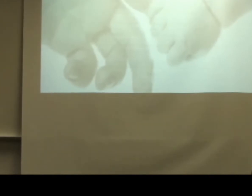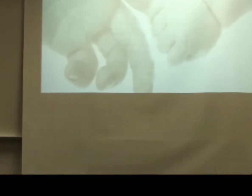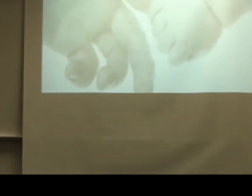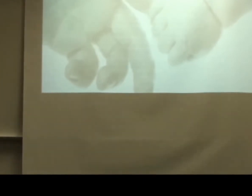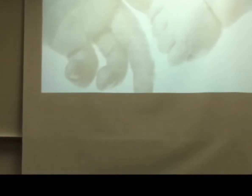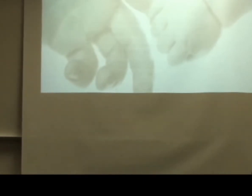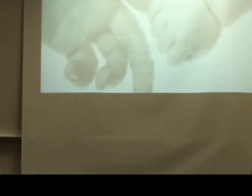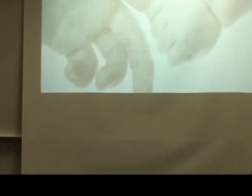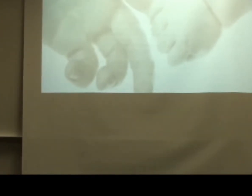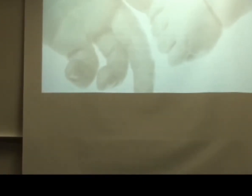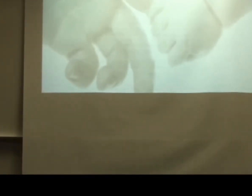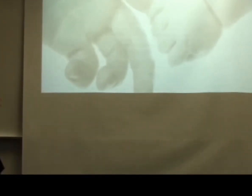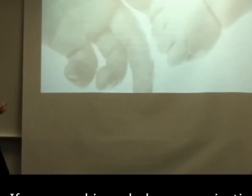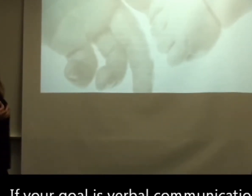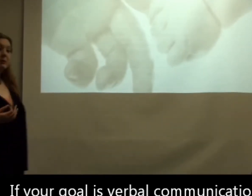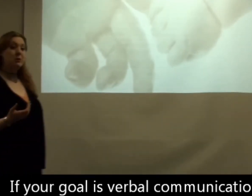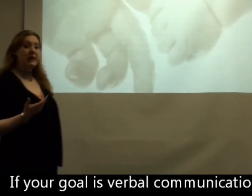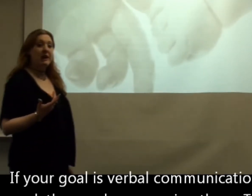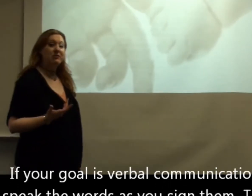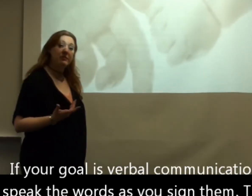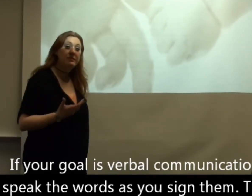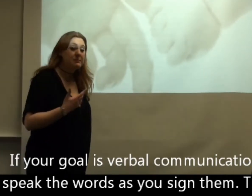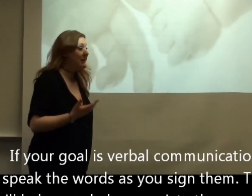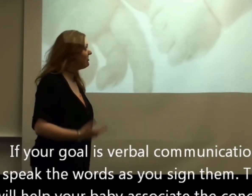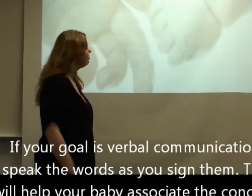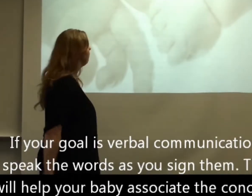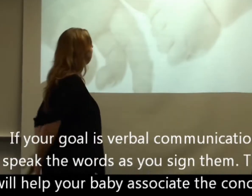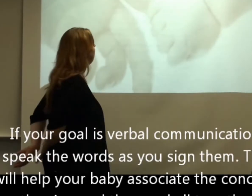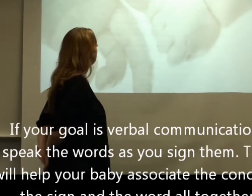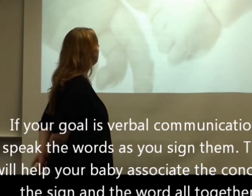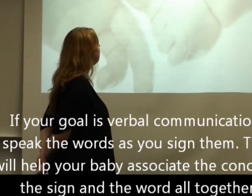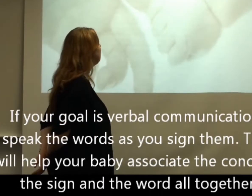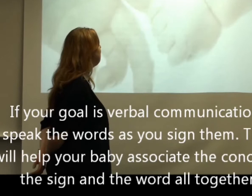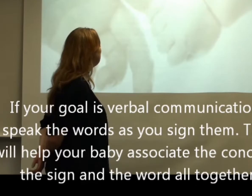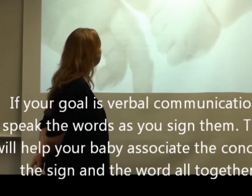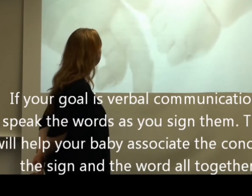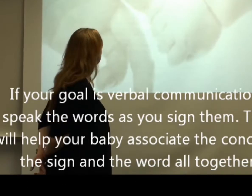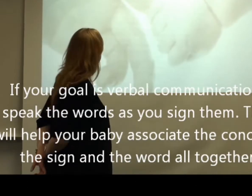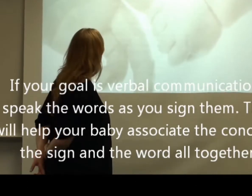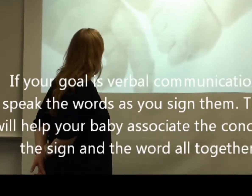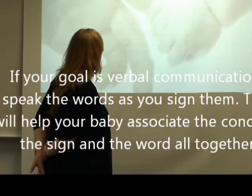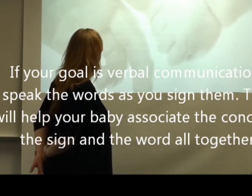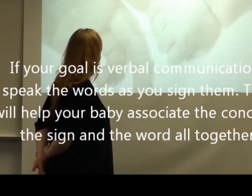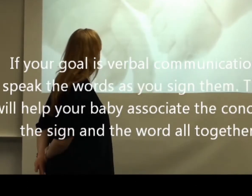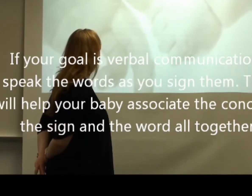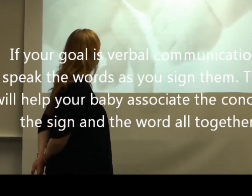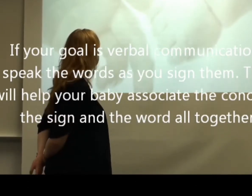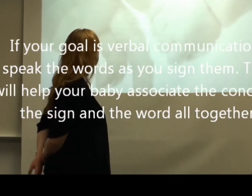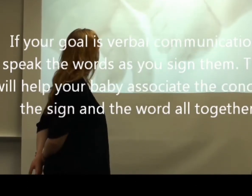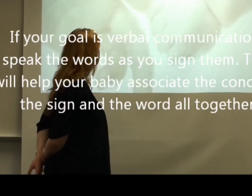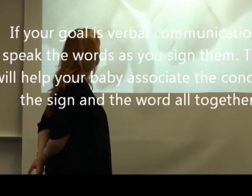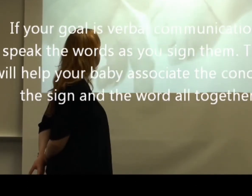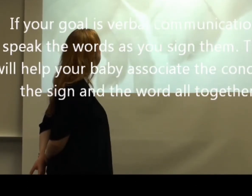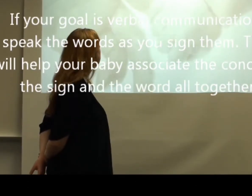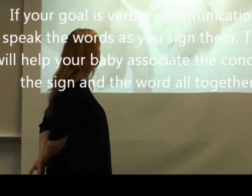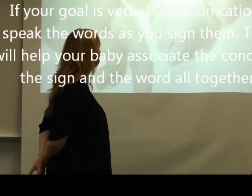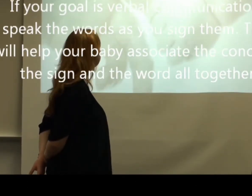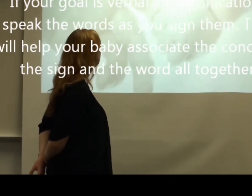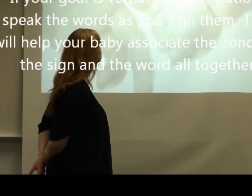If your goal is verbal communication, speech, speak the words as you sign them. This will help your baby